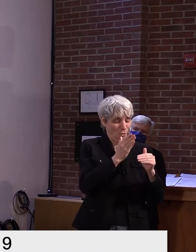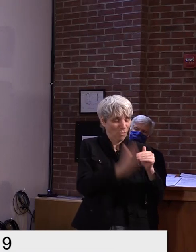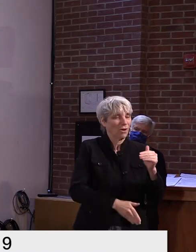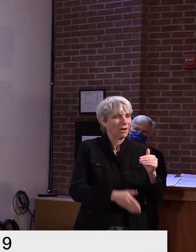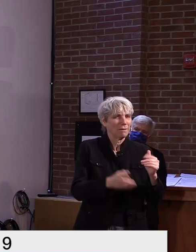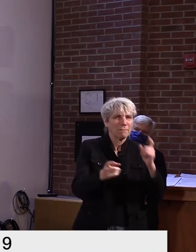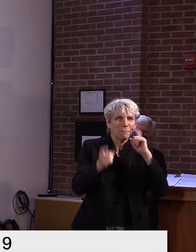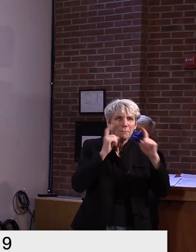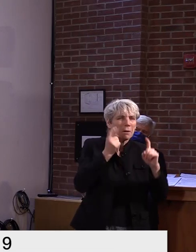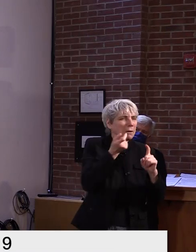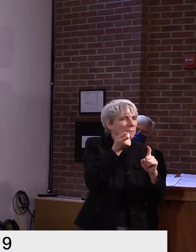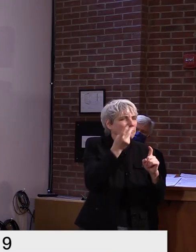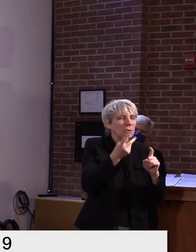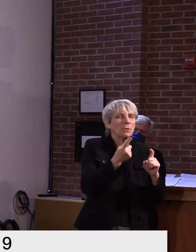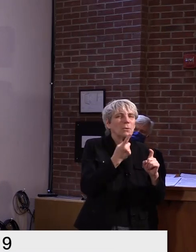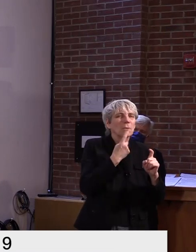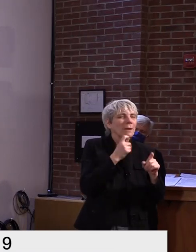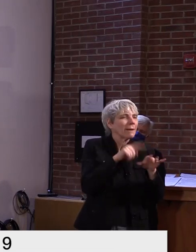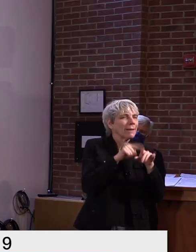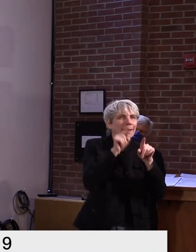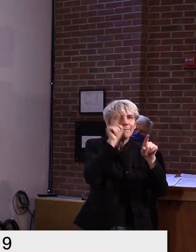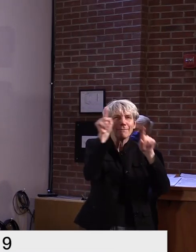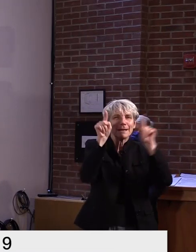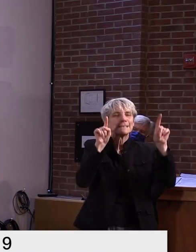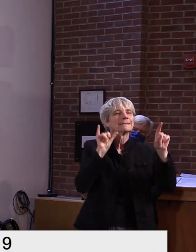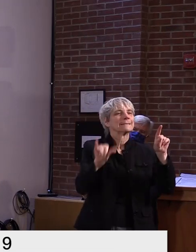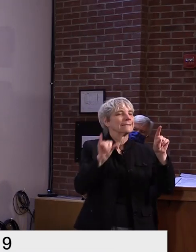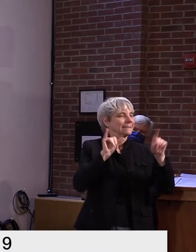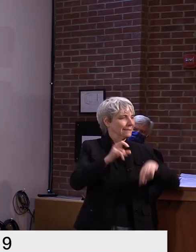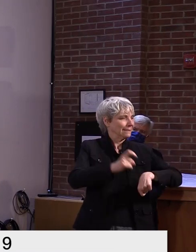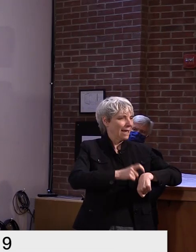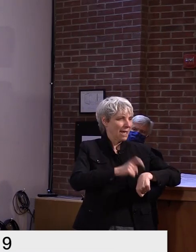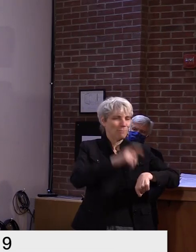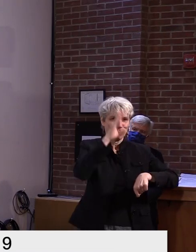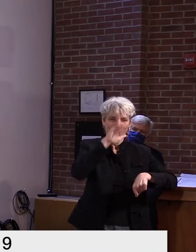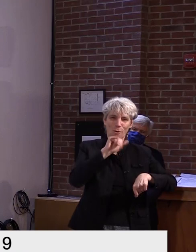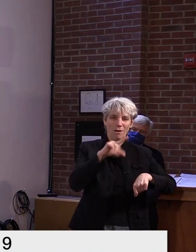fall colors, a signal that summer's wrapping up and